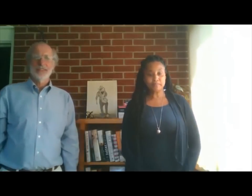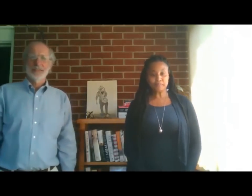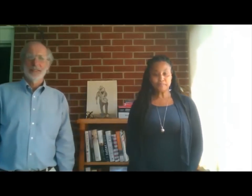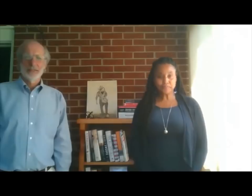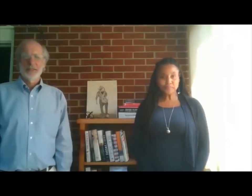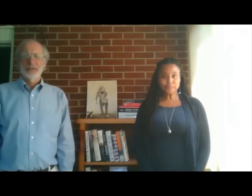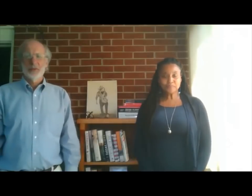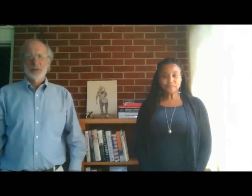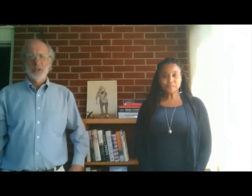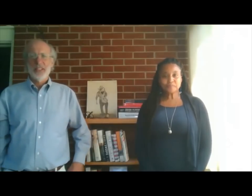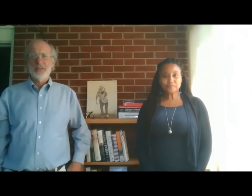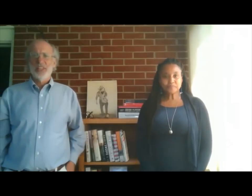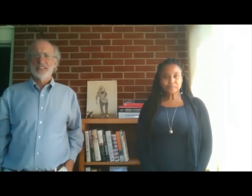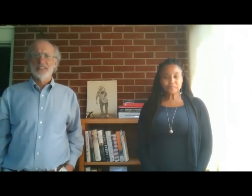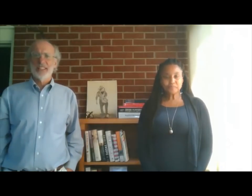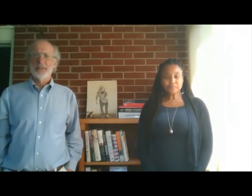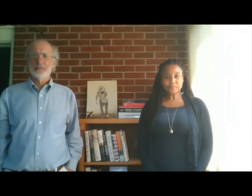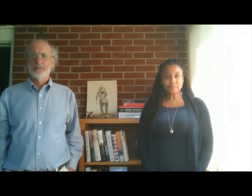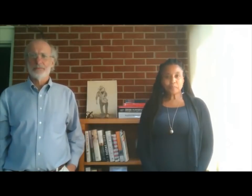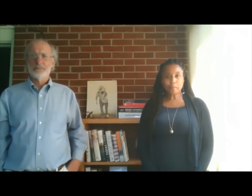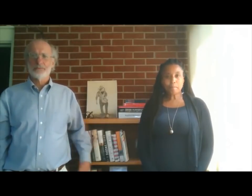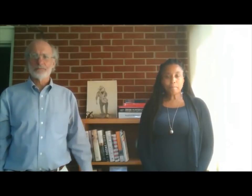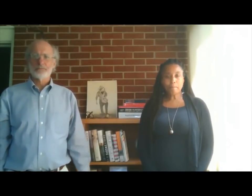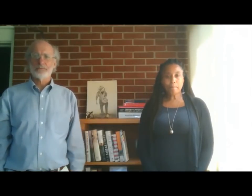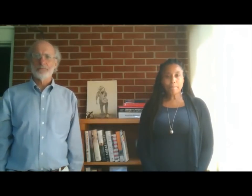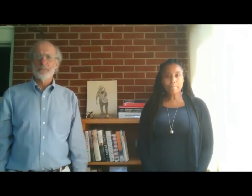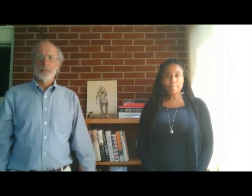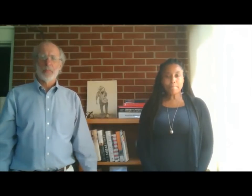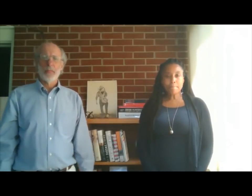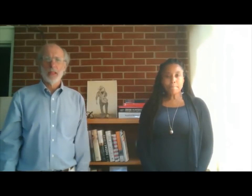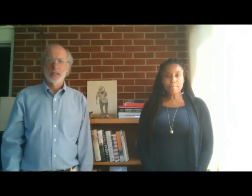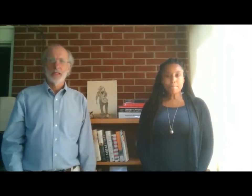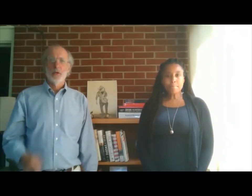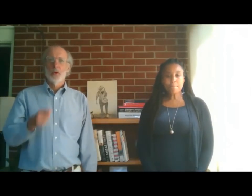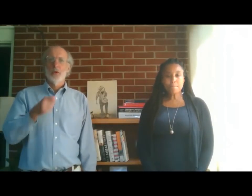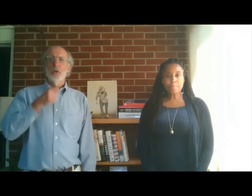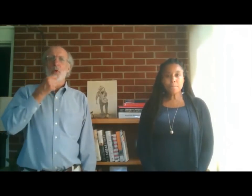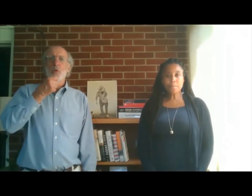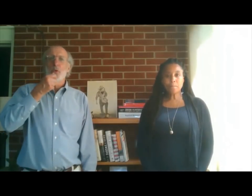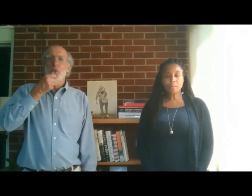Bubbles. Go ahead and practice that.